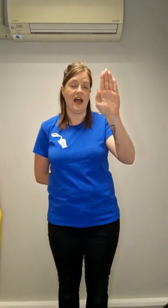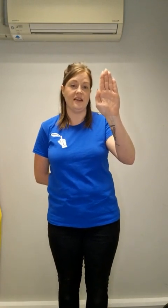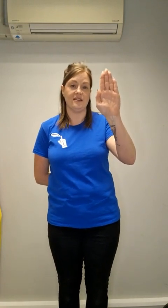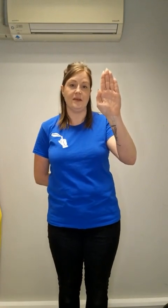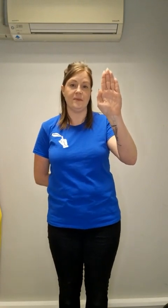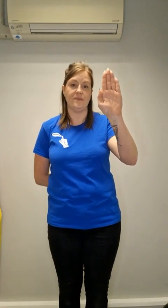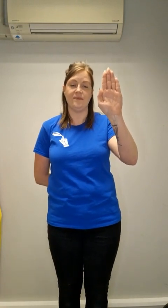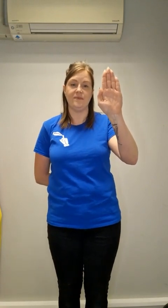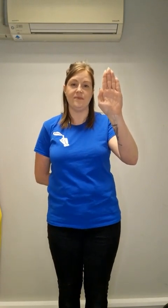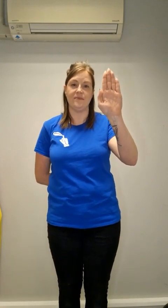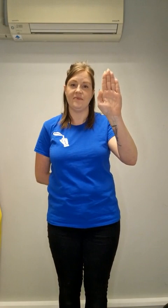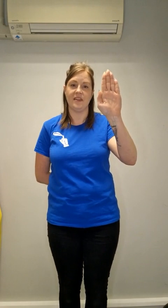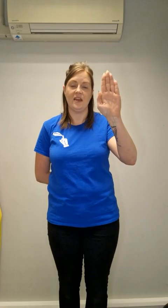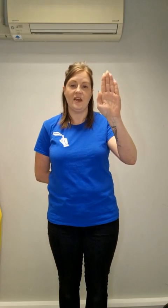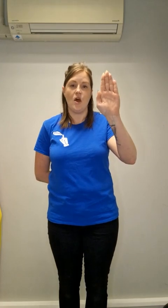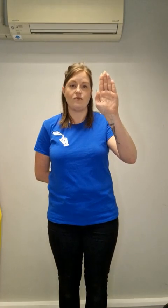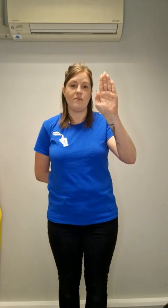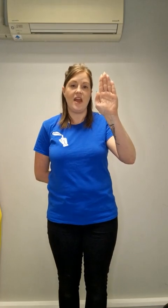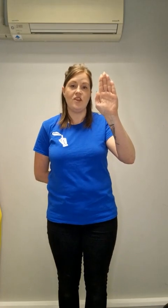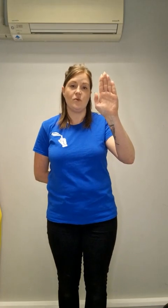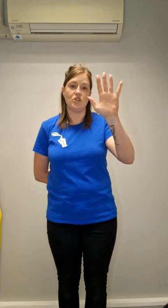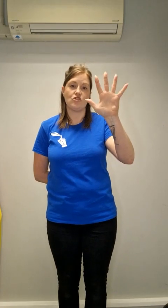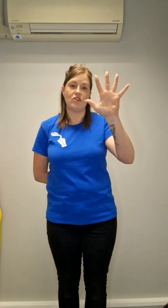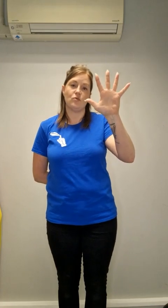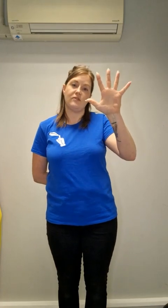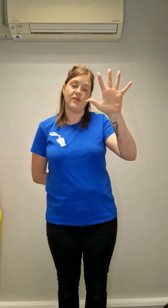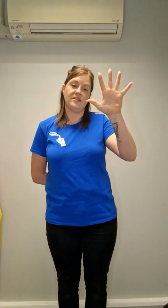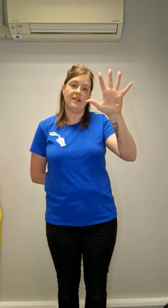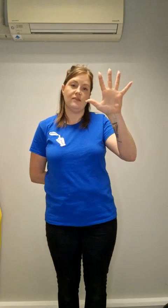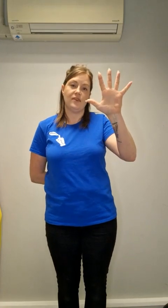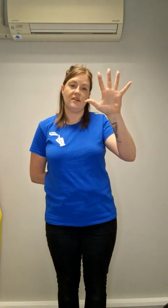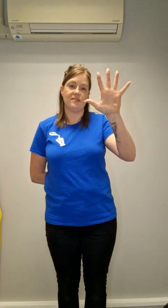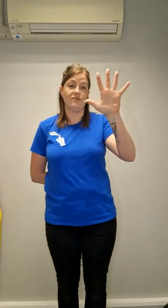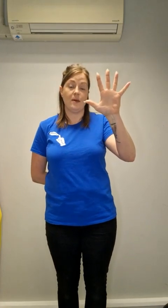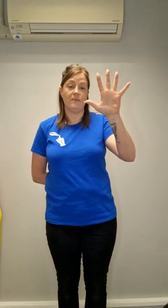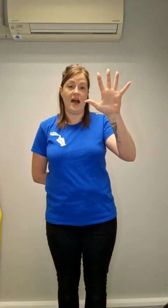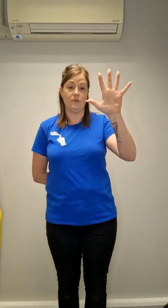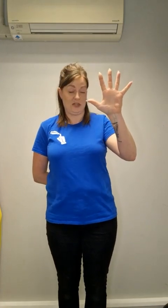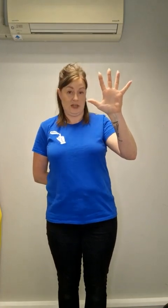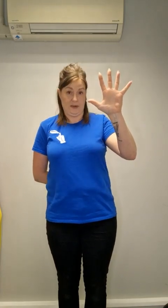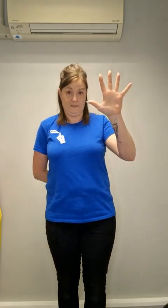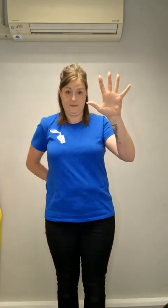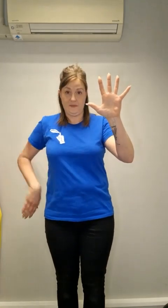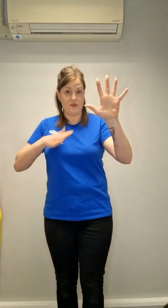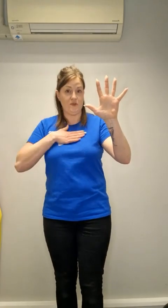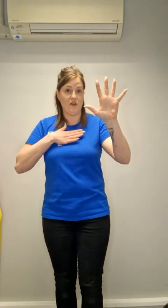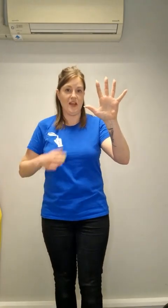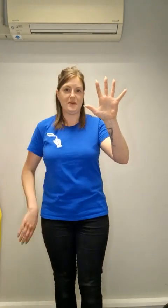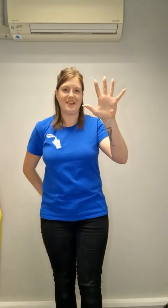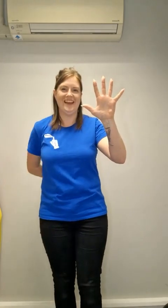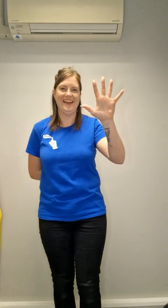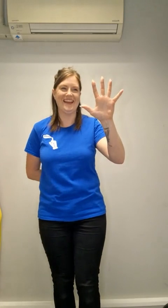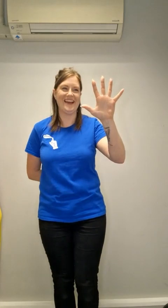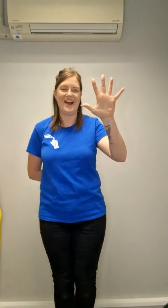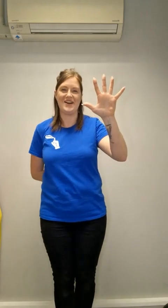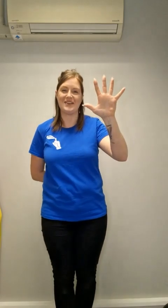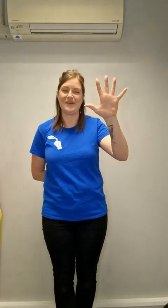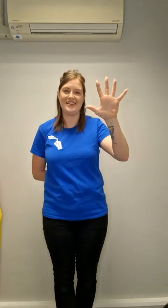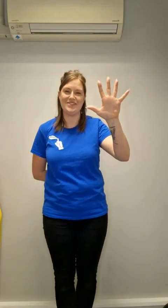hand. From there, you want to stretch all of those fingers and thumb out, excuse me, I've got hiccups, as wide as you